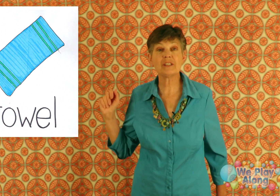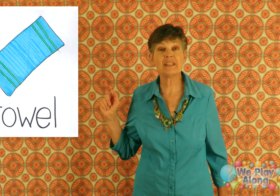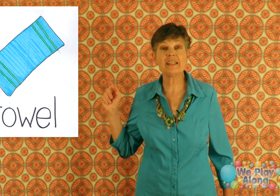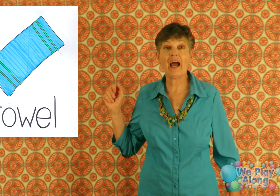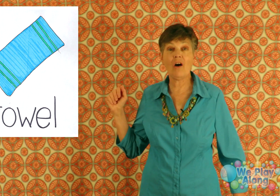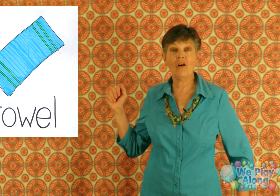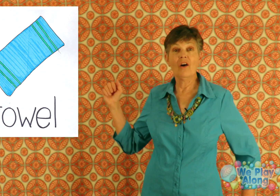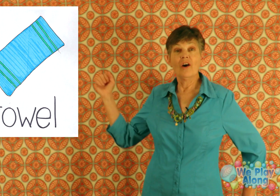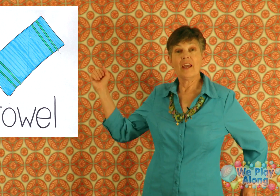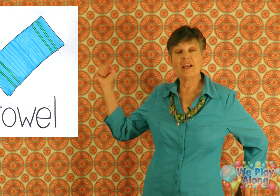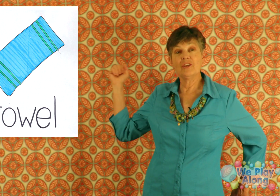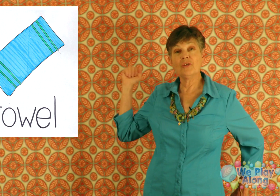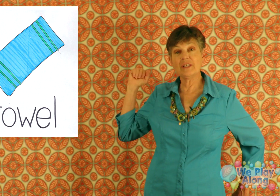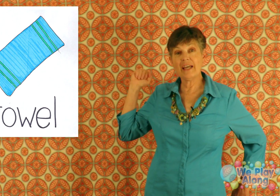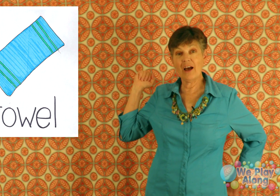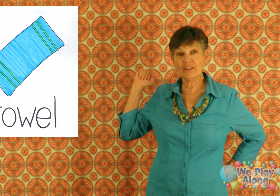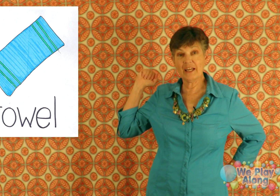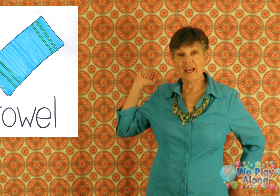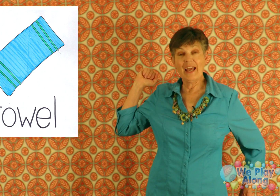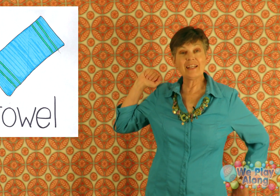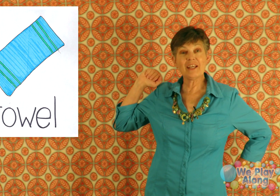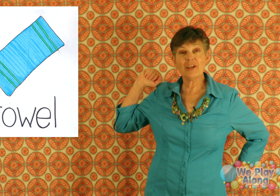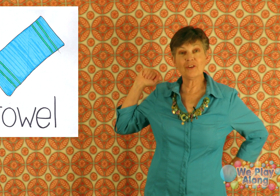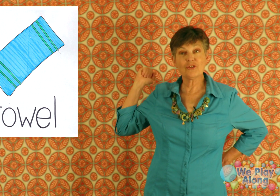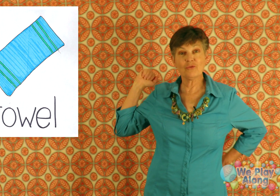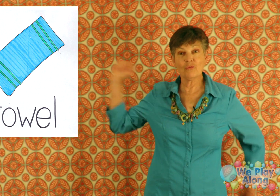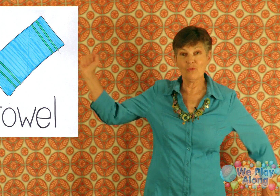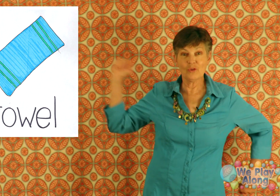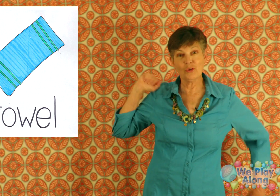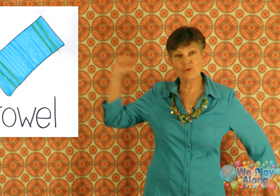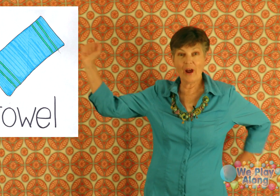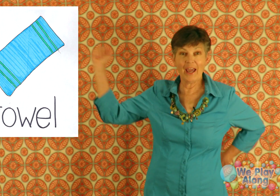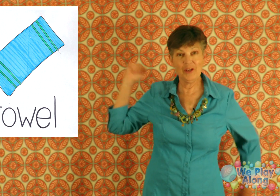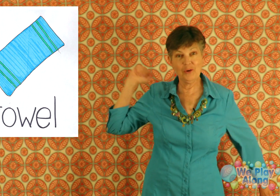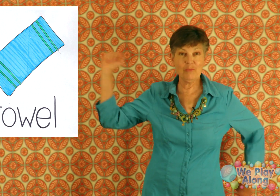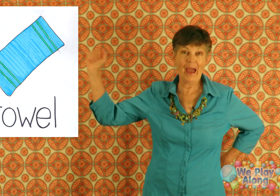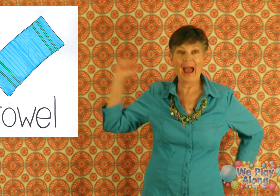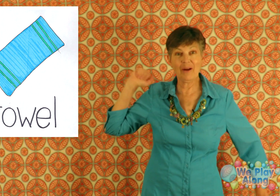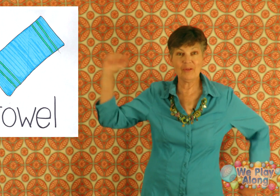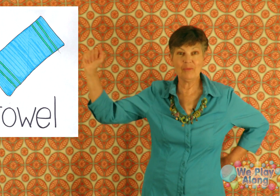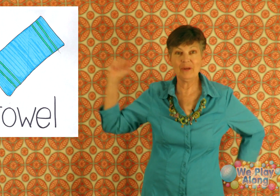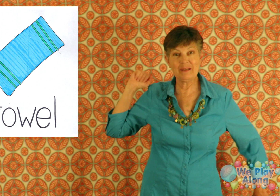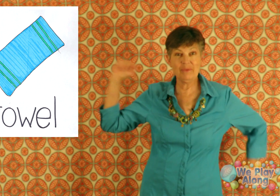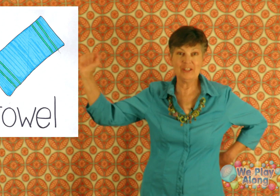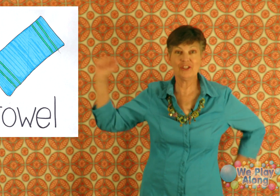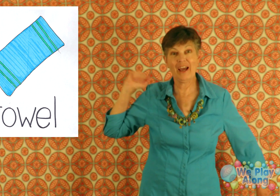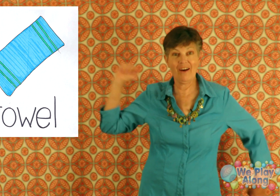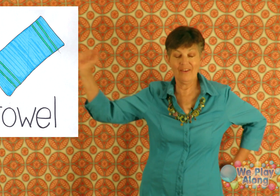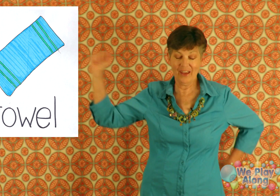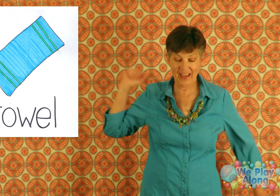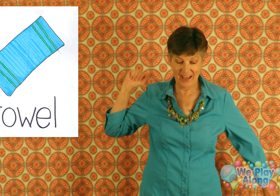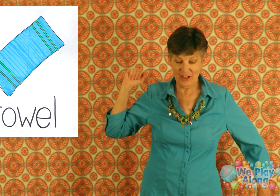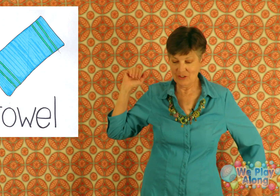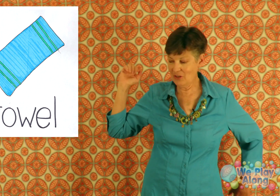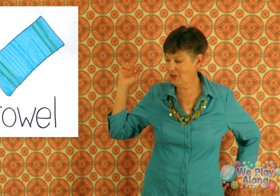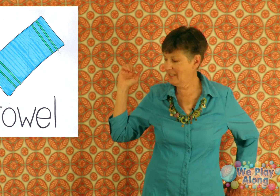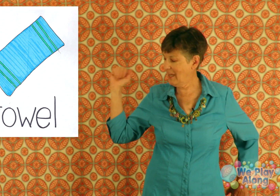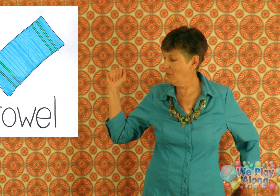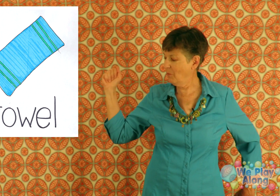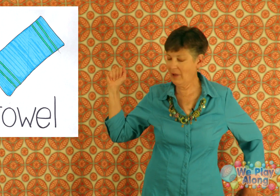a towel. Okay, to do a towel sign, it's like you're drying your back with a big beach towel. Okay, so you're going to make